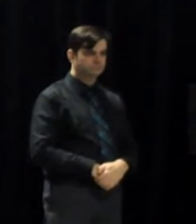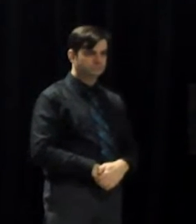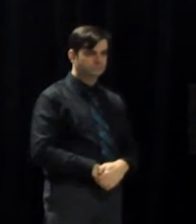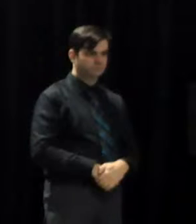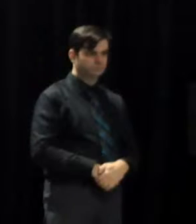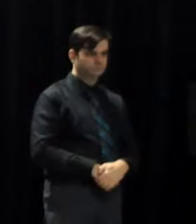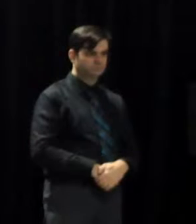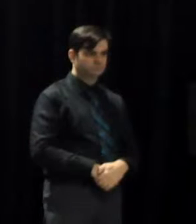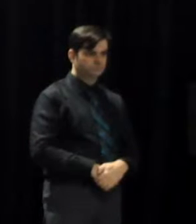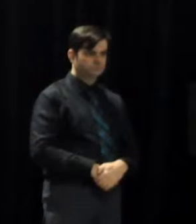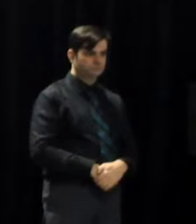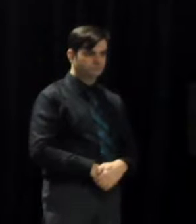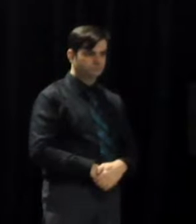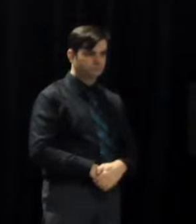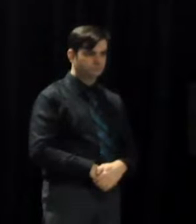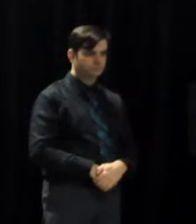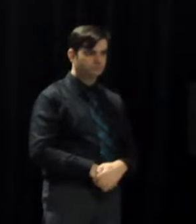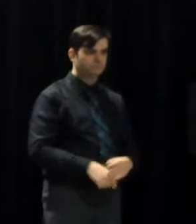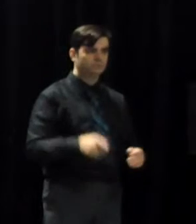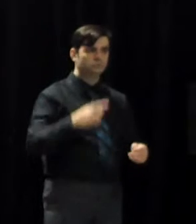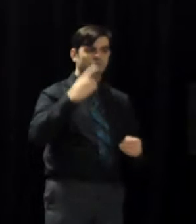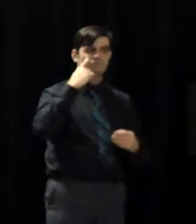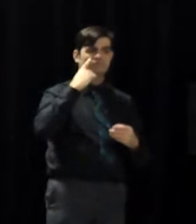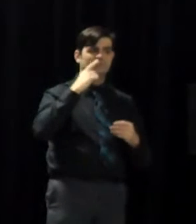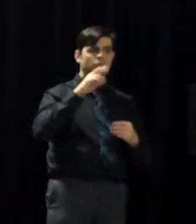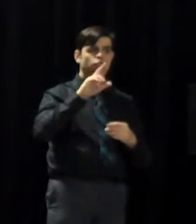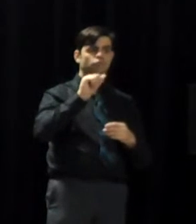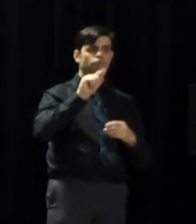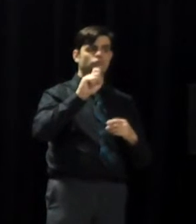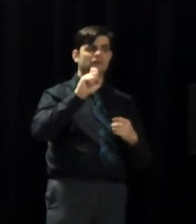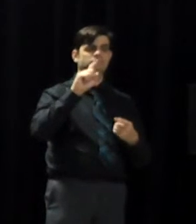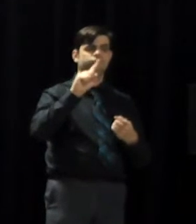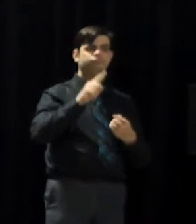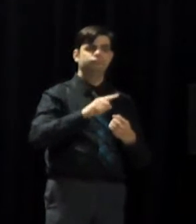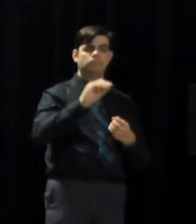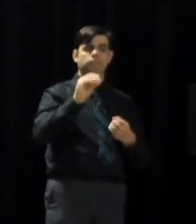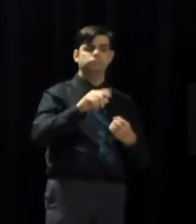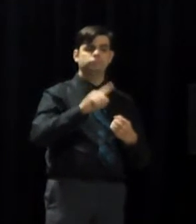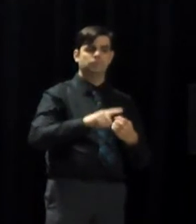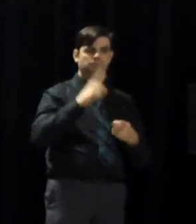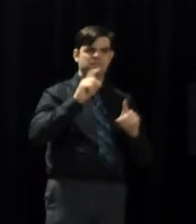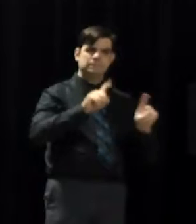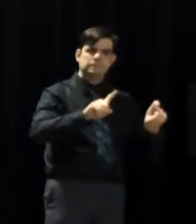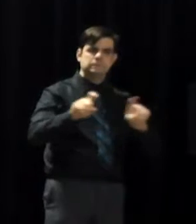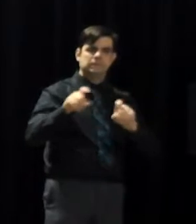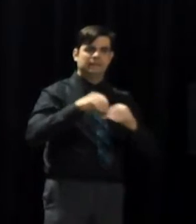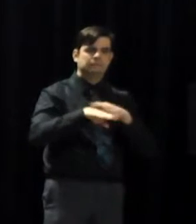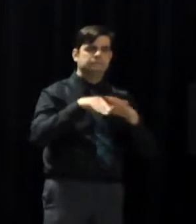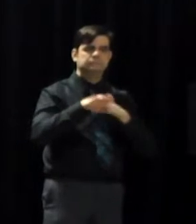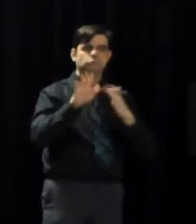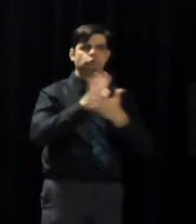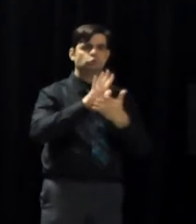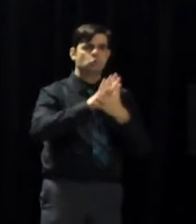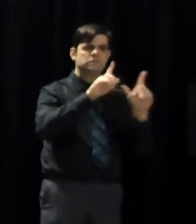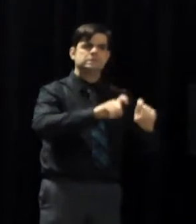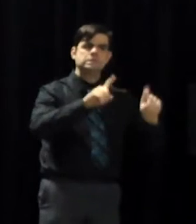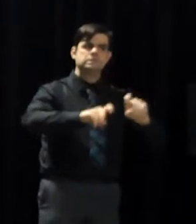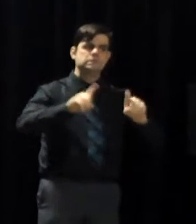what we're doing now is we're getting an accurate reflection of the community. You can't just test sick people. Why even